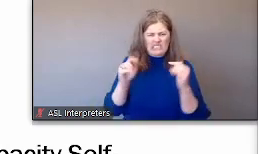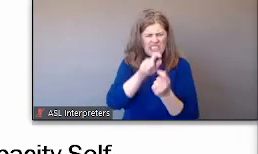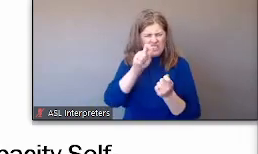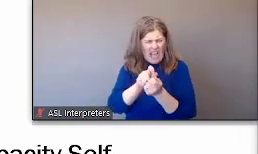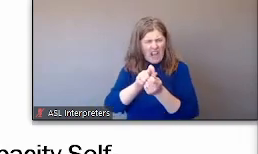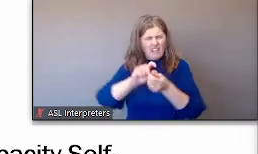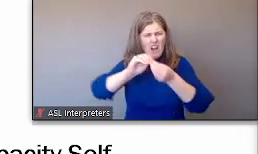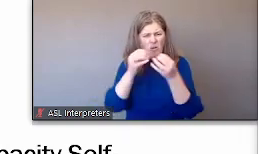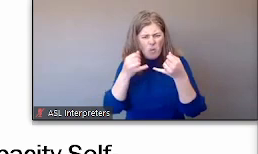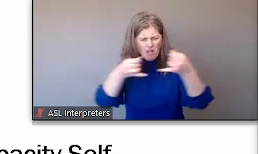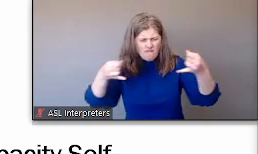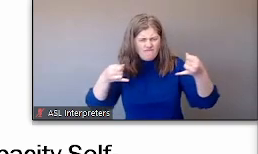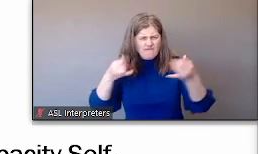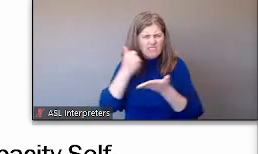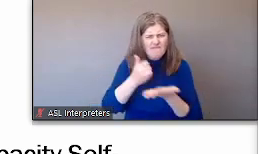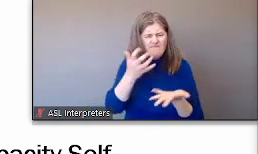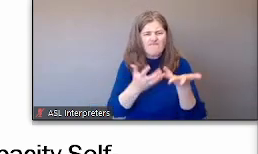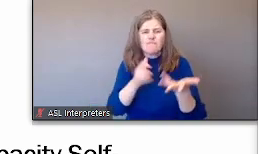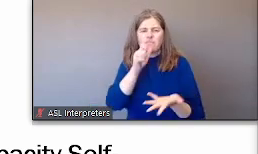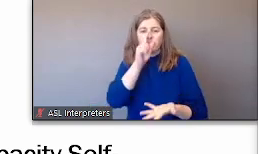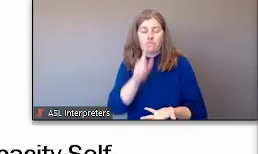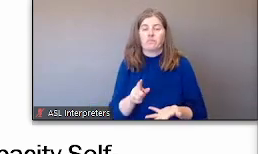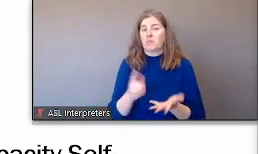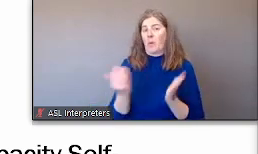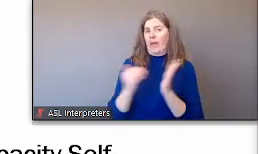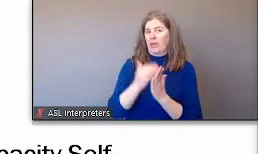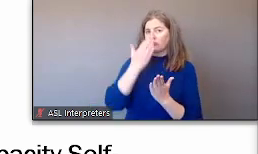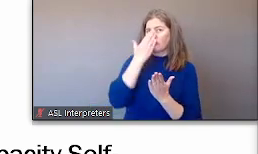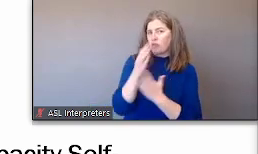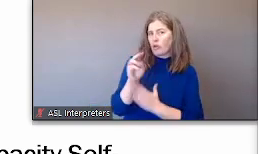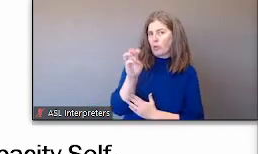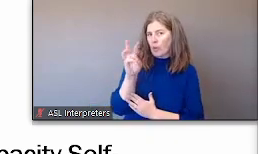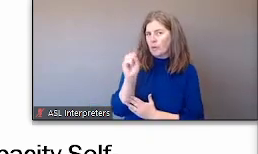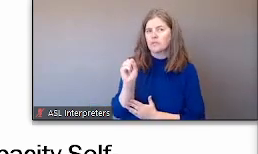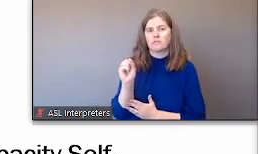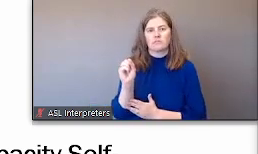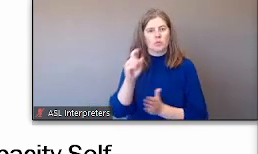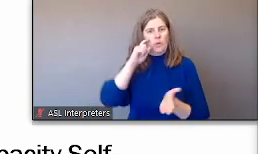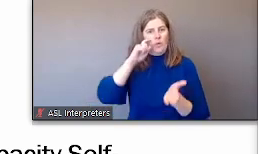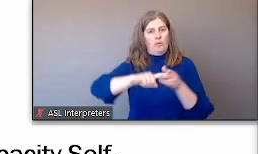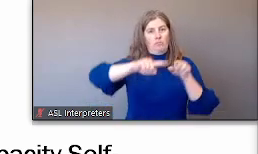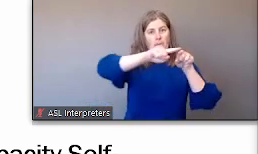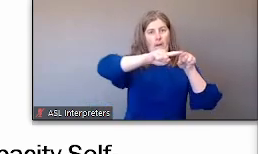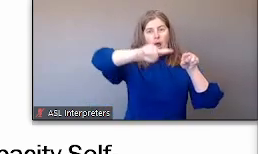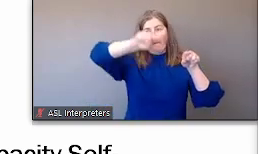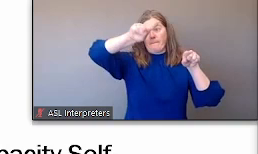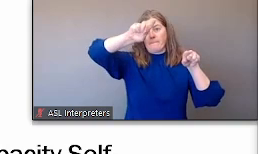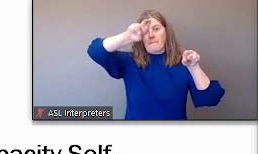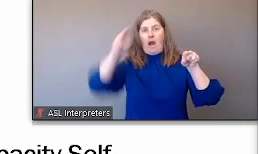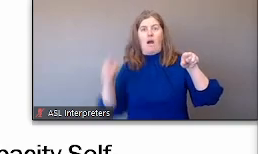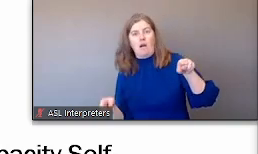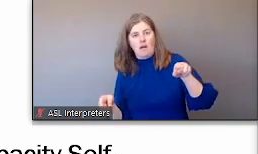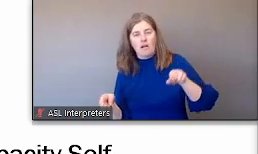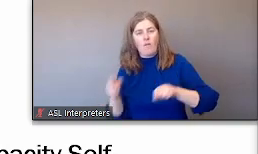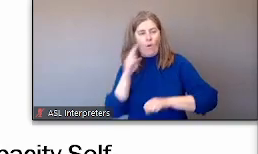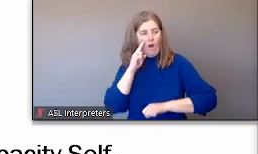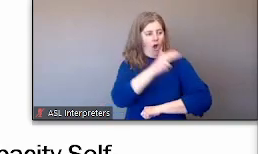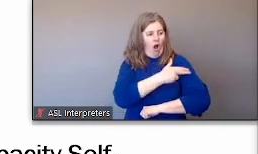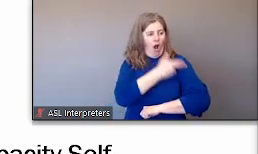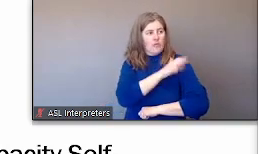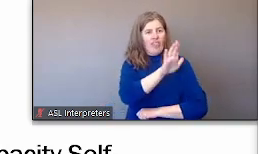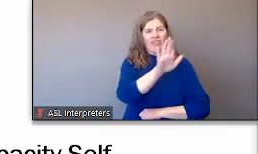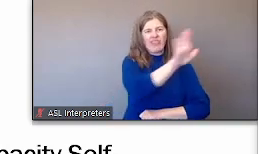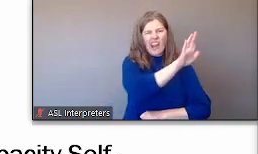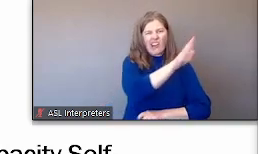under discussion. So positive news here. Again, a very steep drop in hospital self-assessment. They're really on the